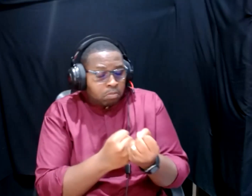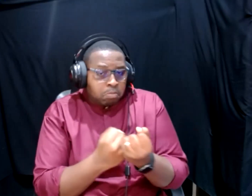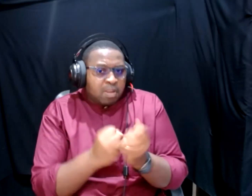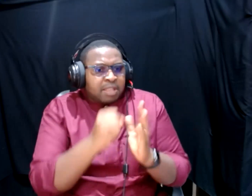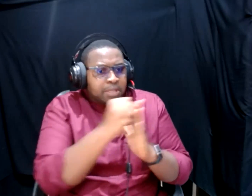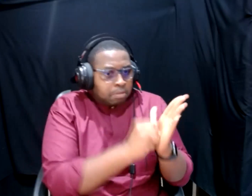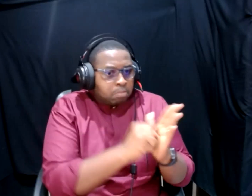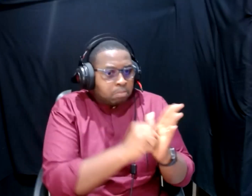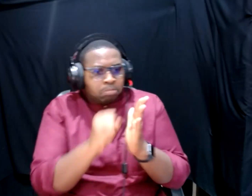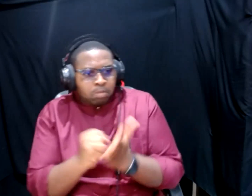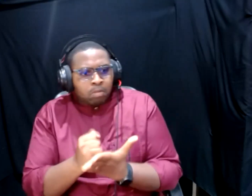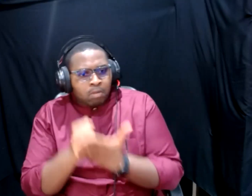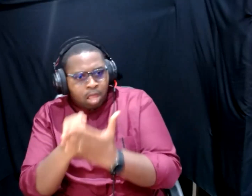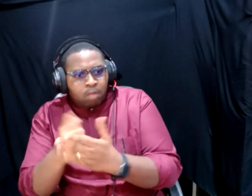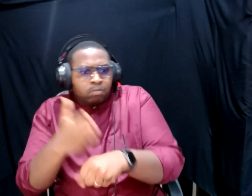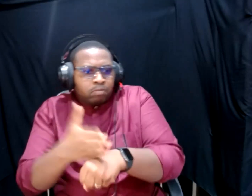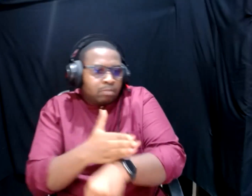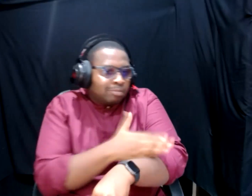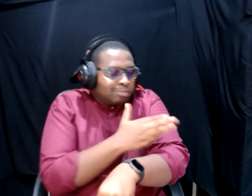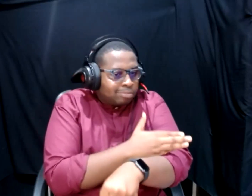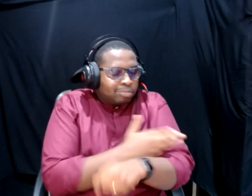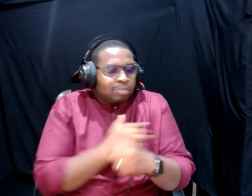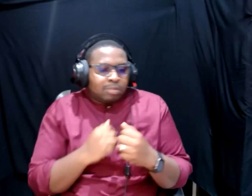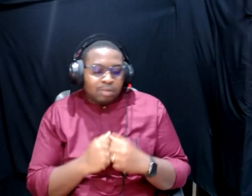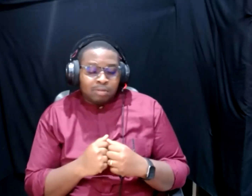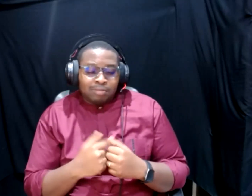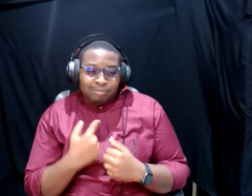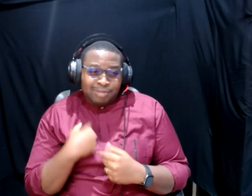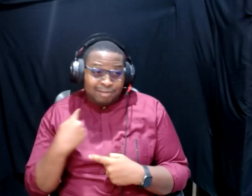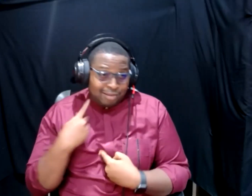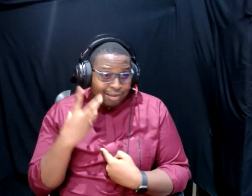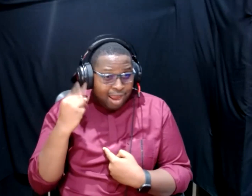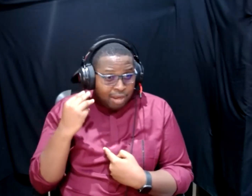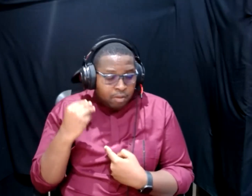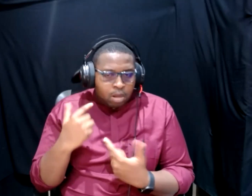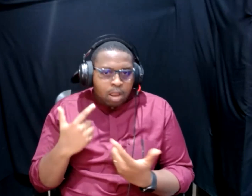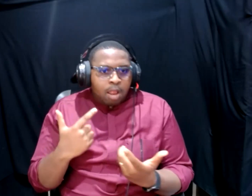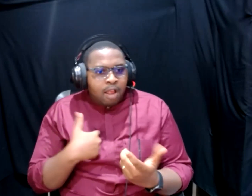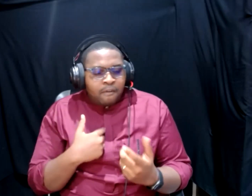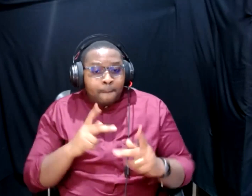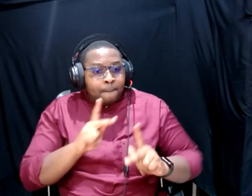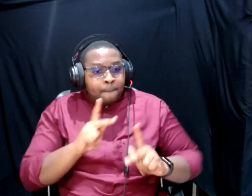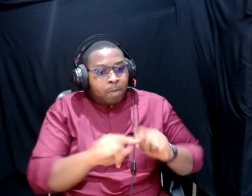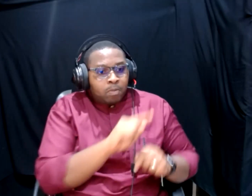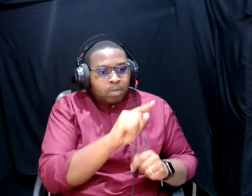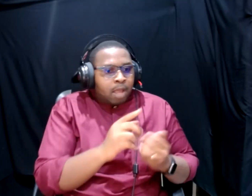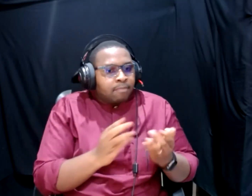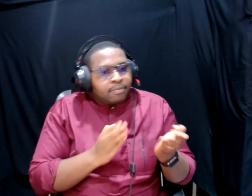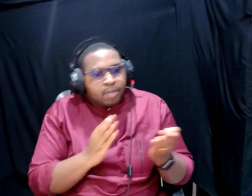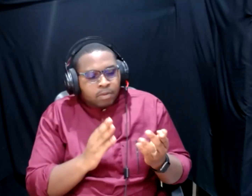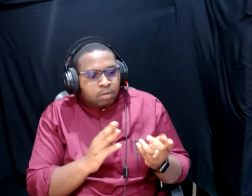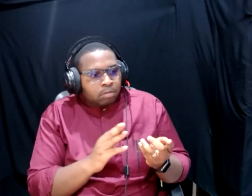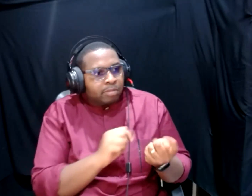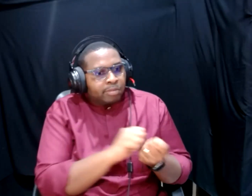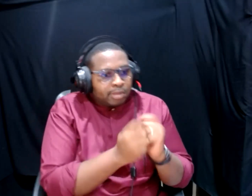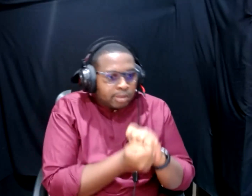to enhance services and outcomes. All these efforts I described focus on implementing large-scale human services systems transformation through the